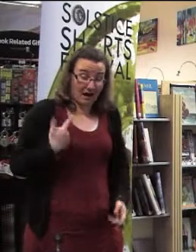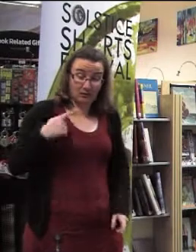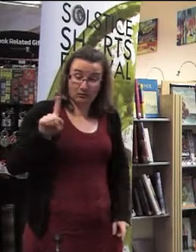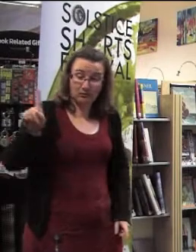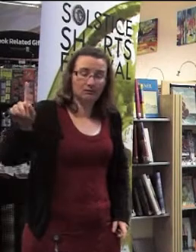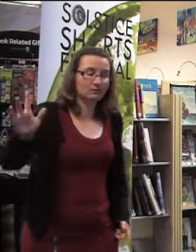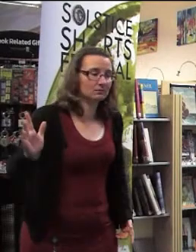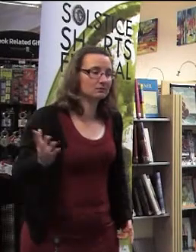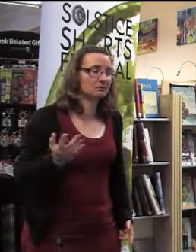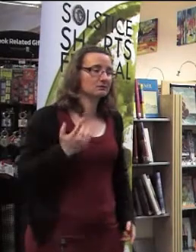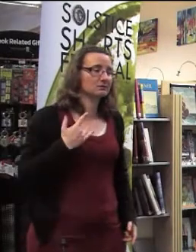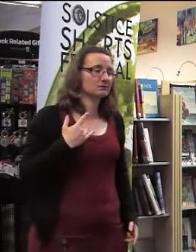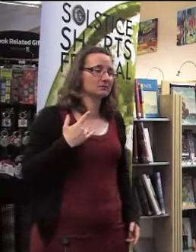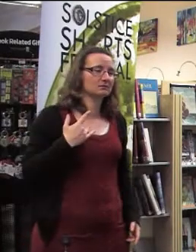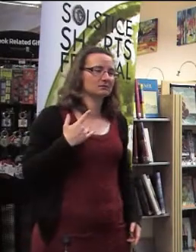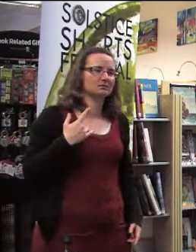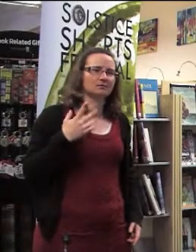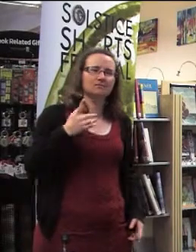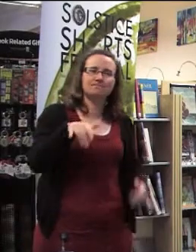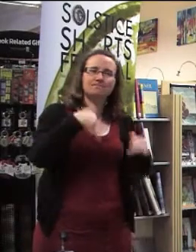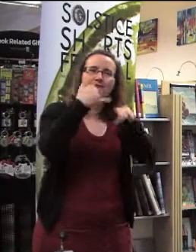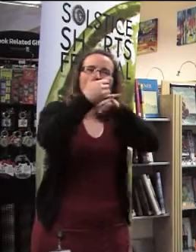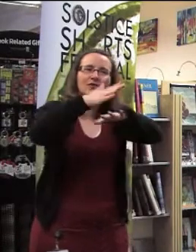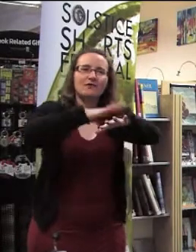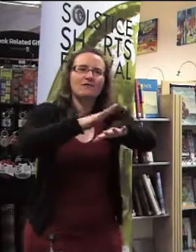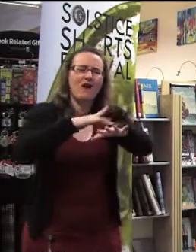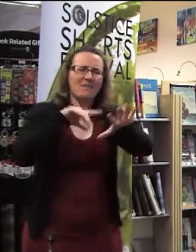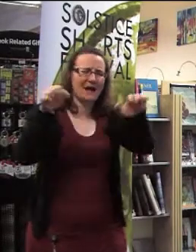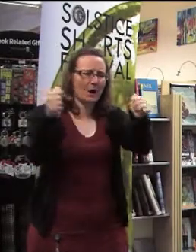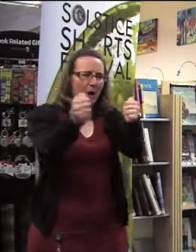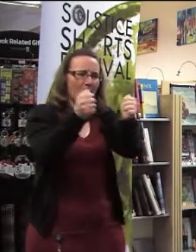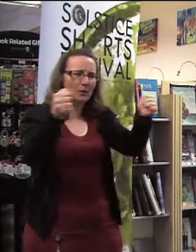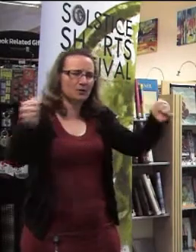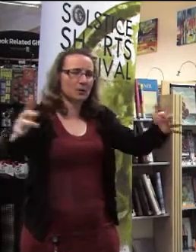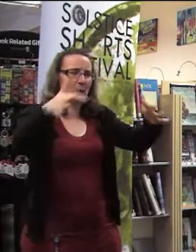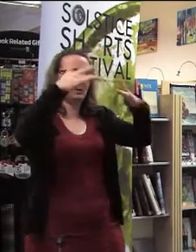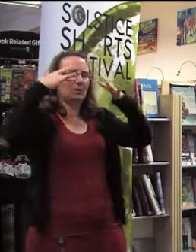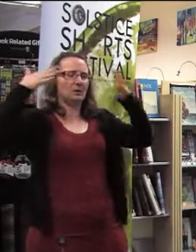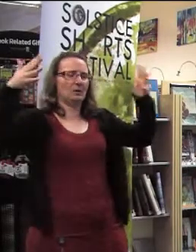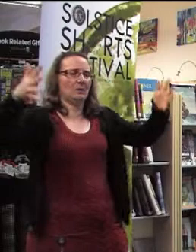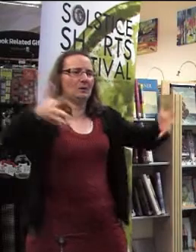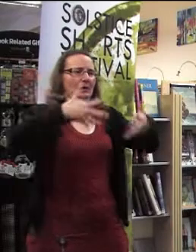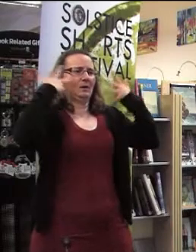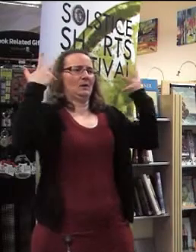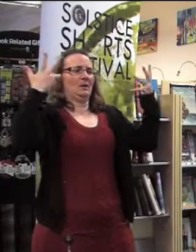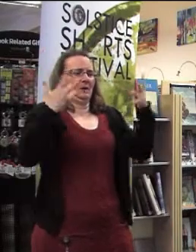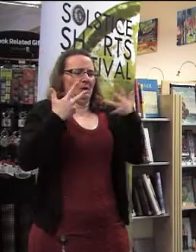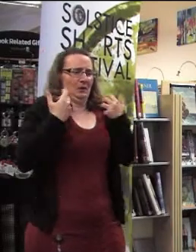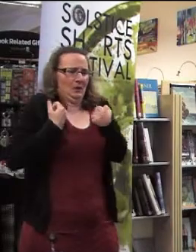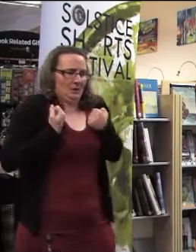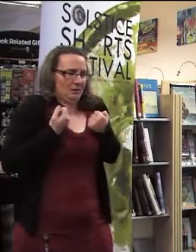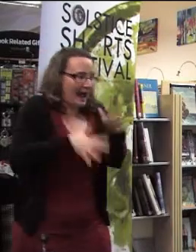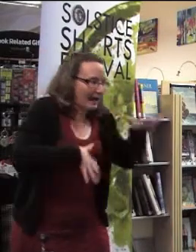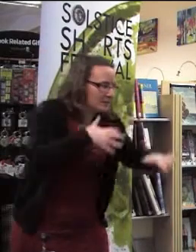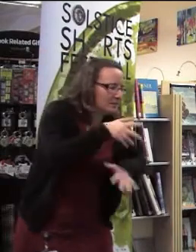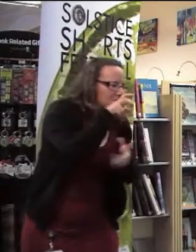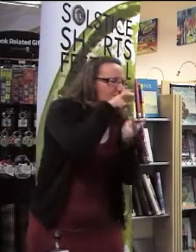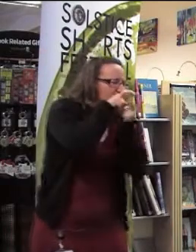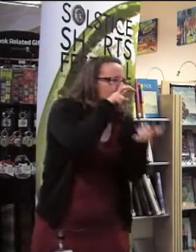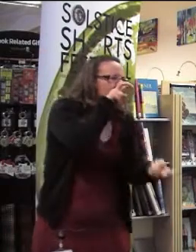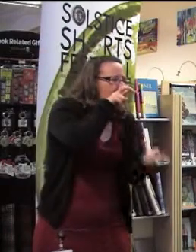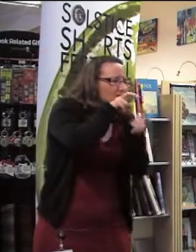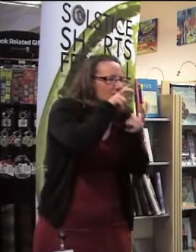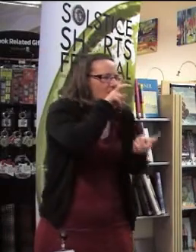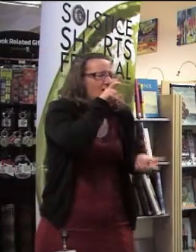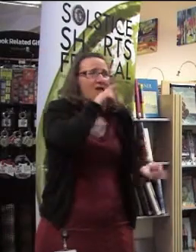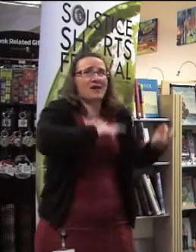The coldness of the end of time blows in on that strange wind. Animals begin their lost howling.